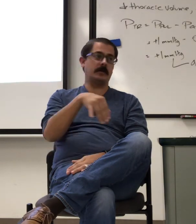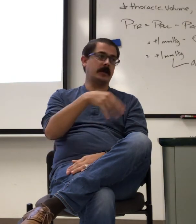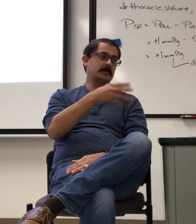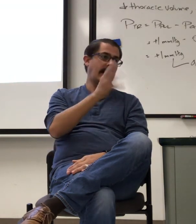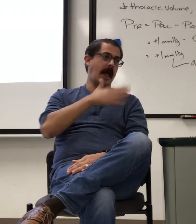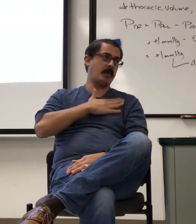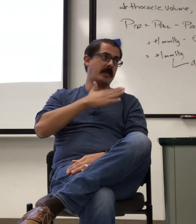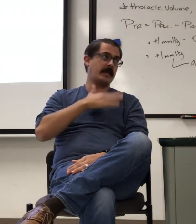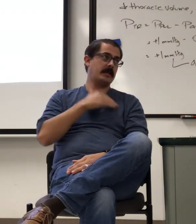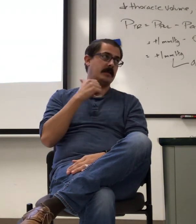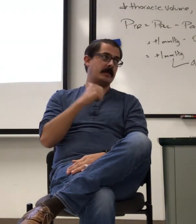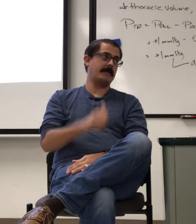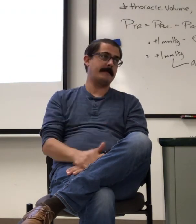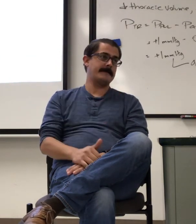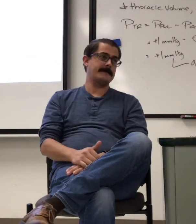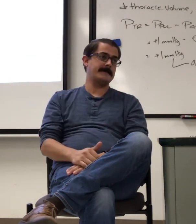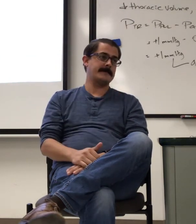breathing.